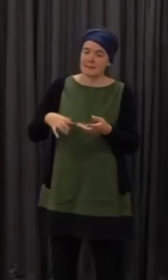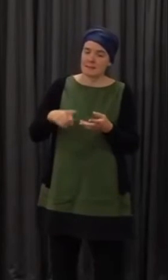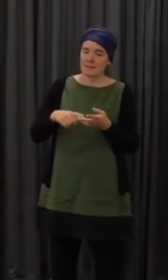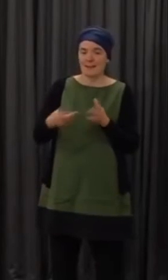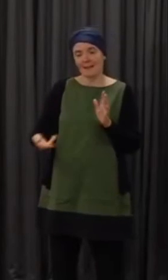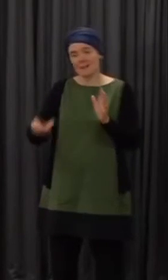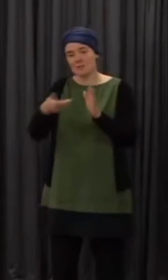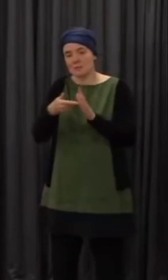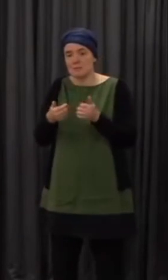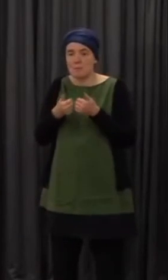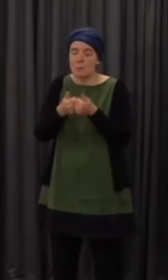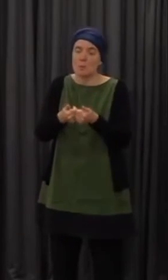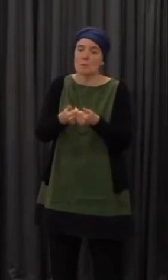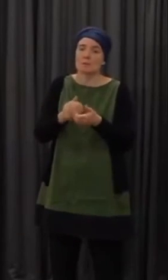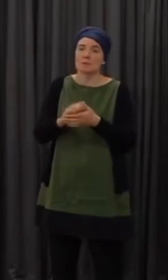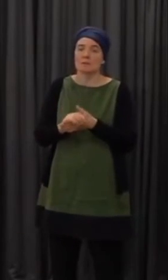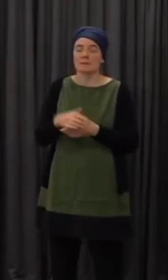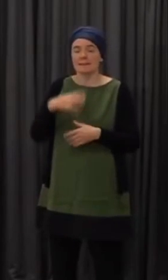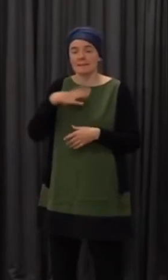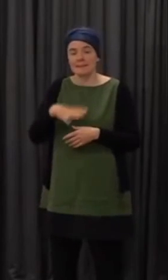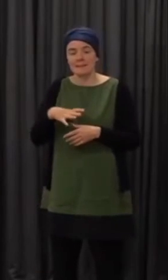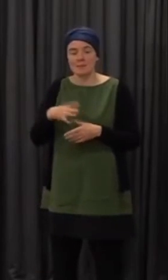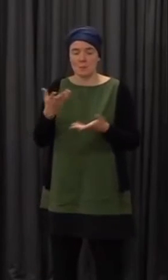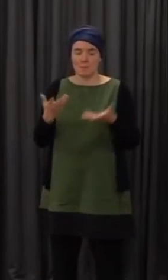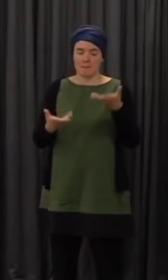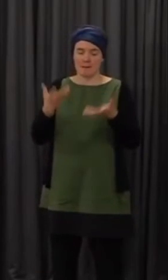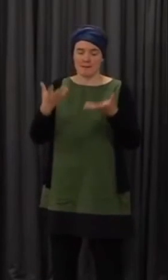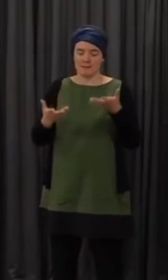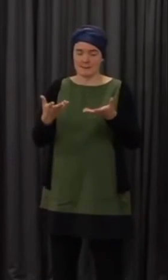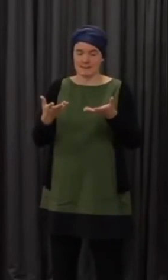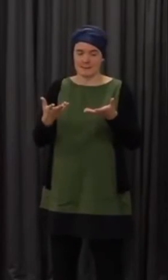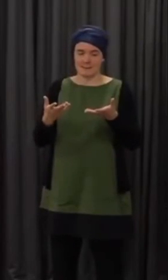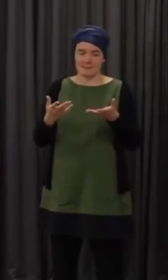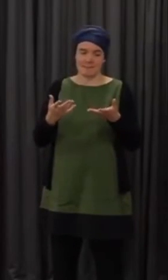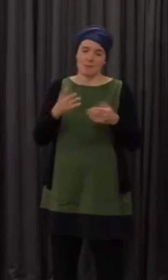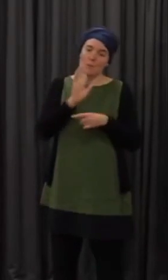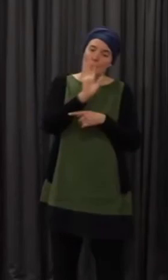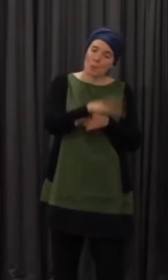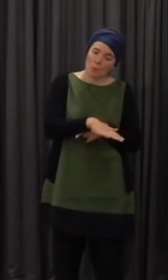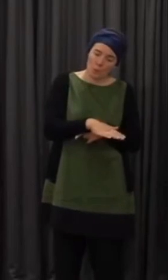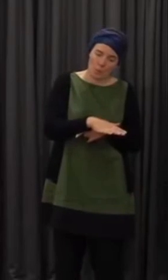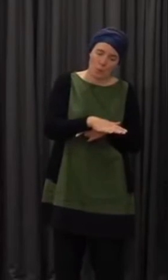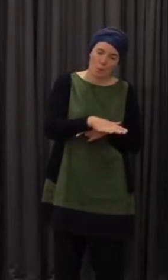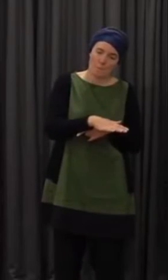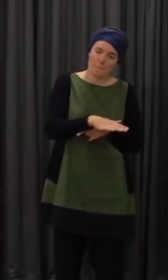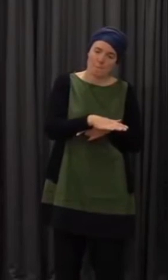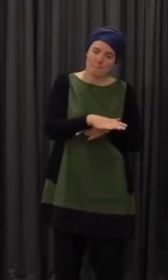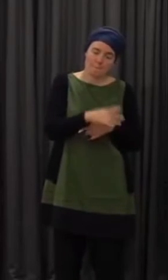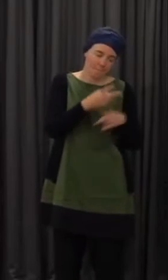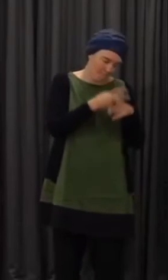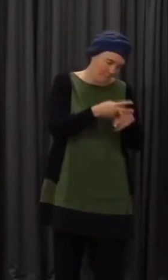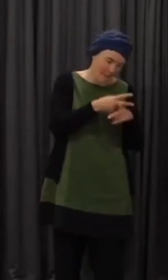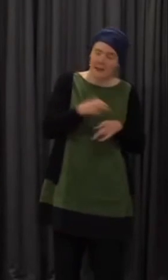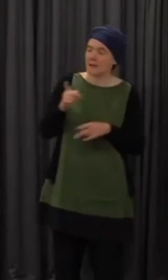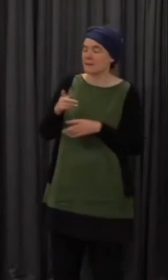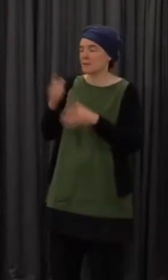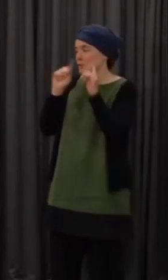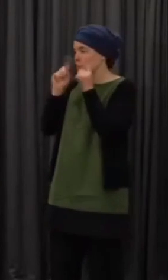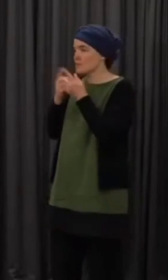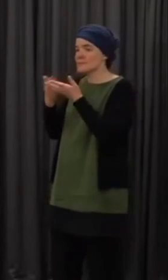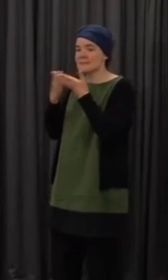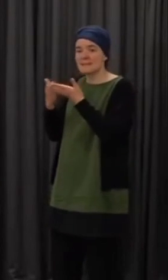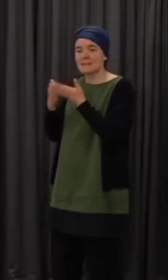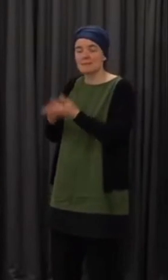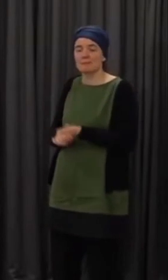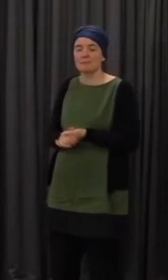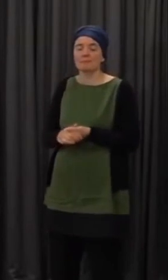extra support they require to balance the demands at home and in university. Our further